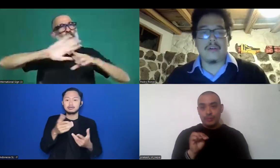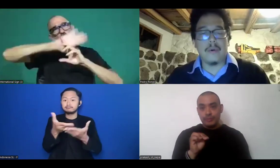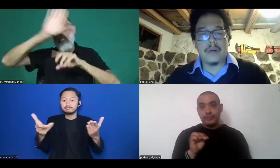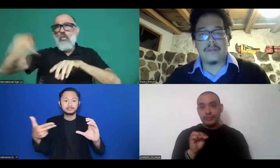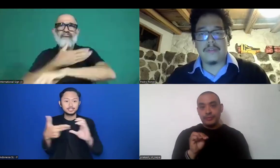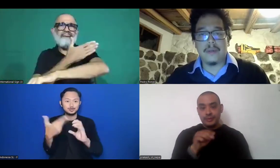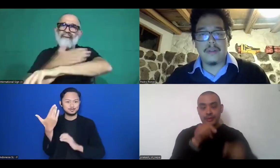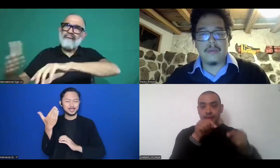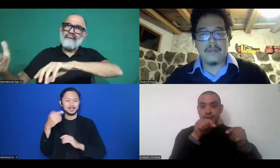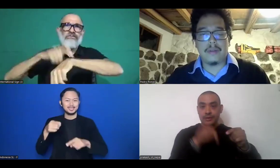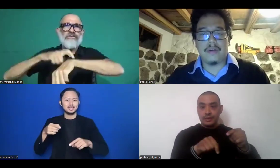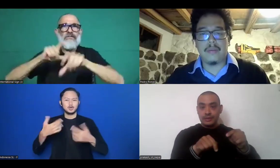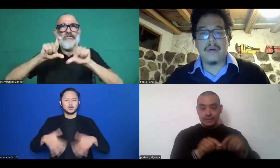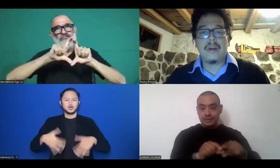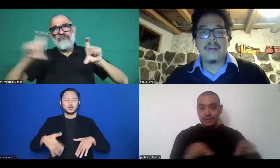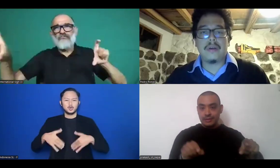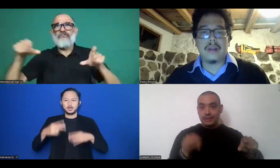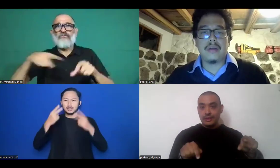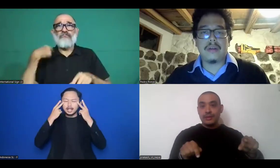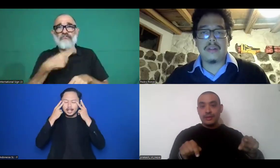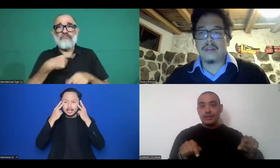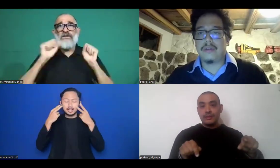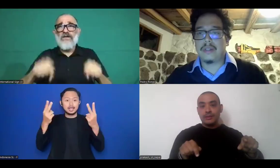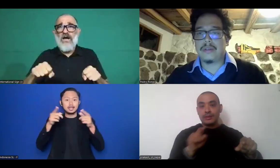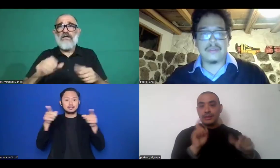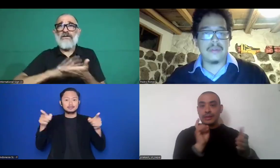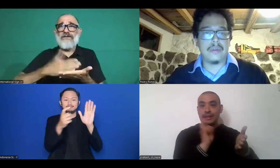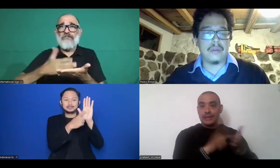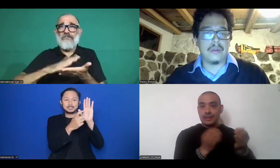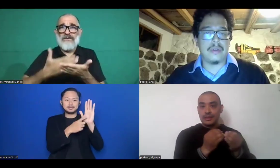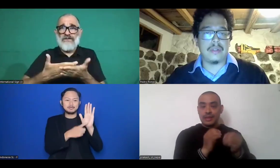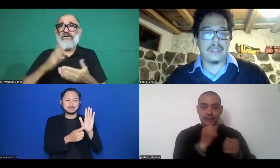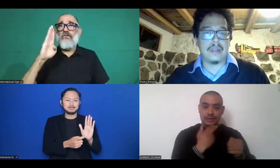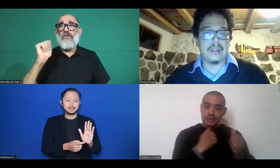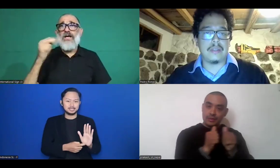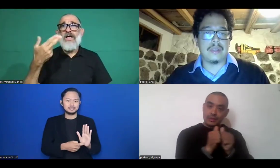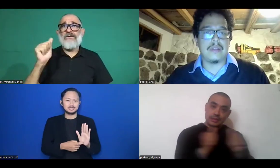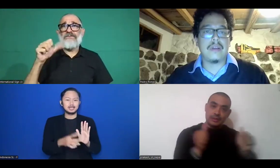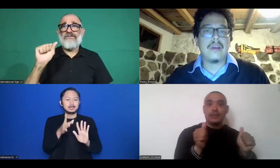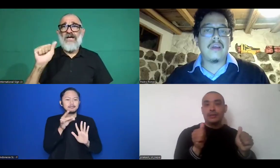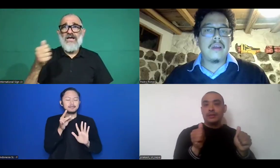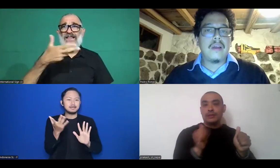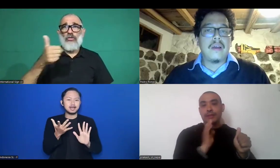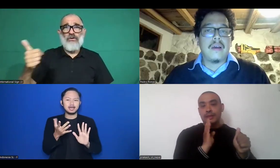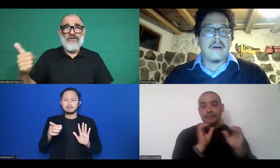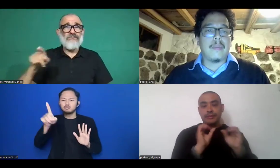in the lower part of the screen, you will find the globe. You can click on it and you can choose the channel that you need.